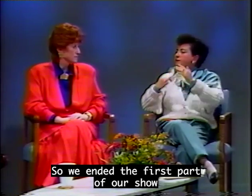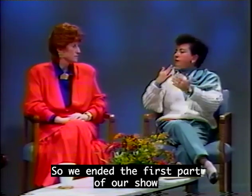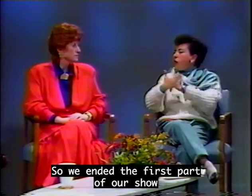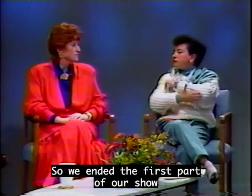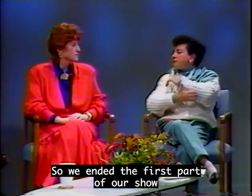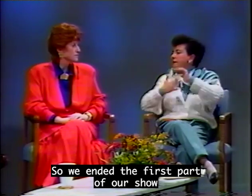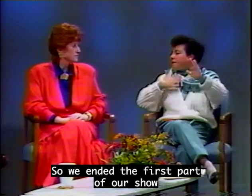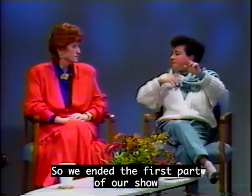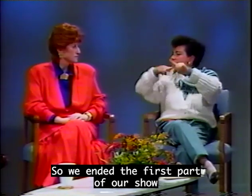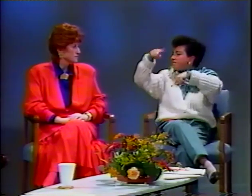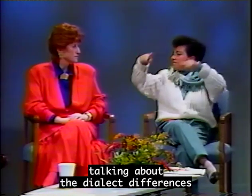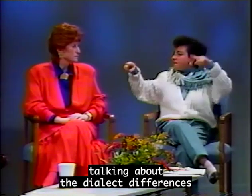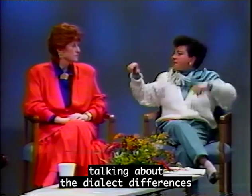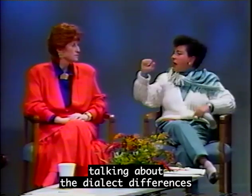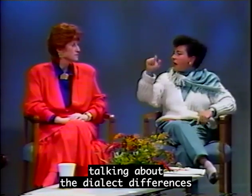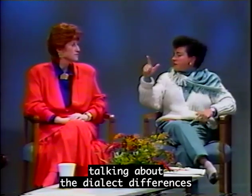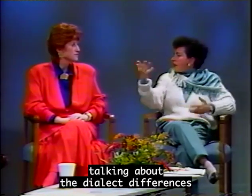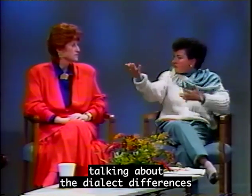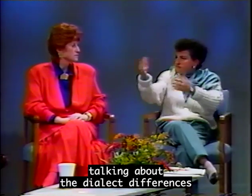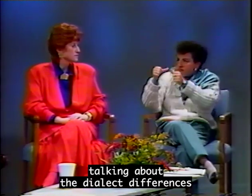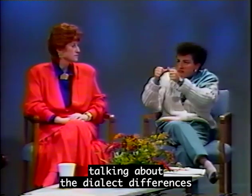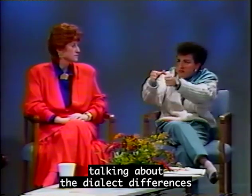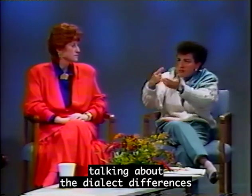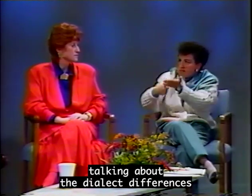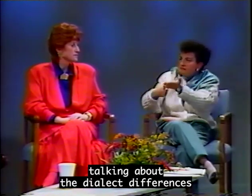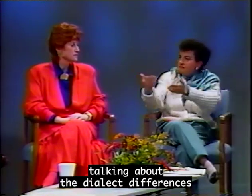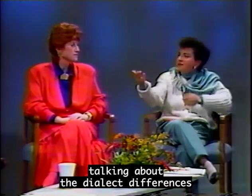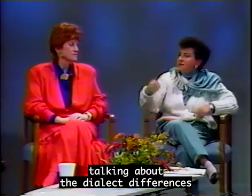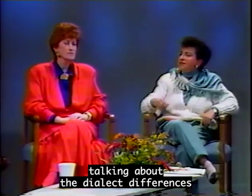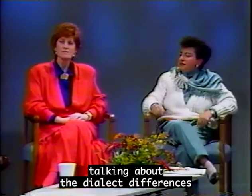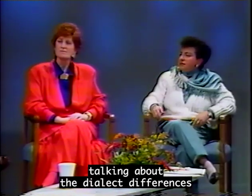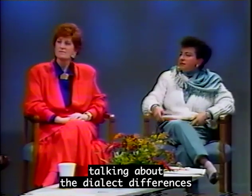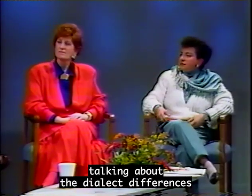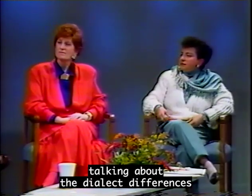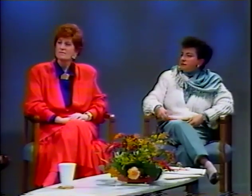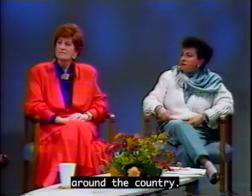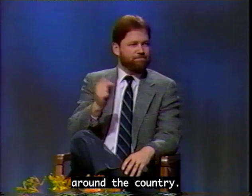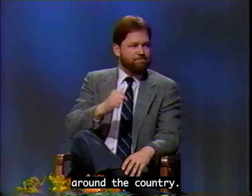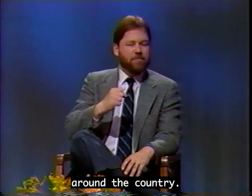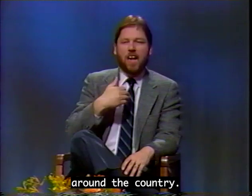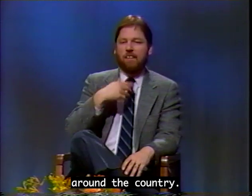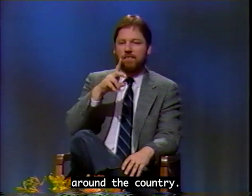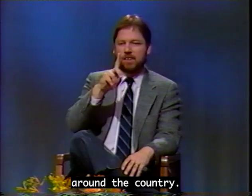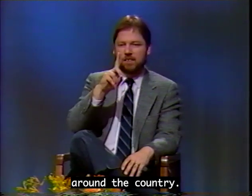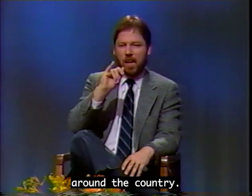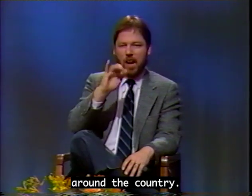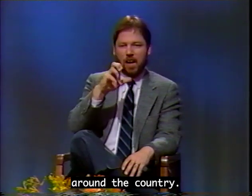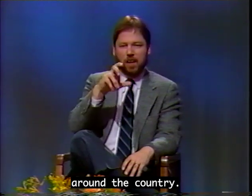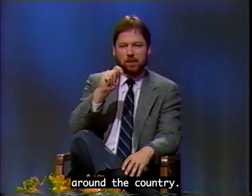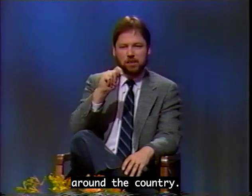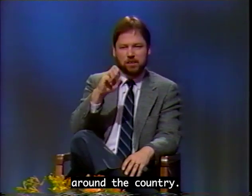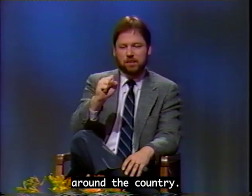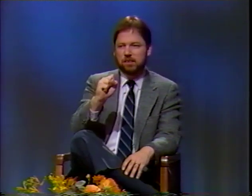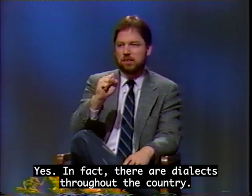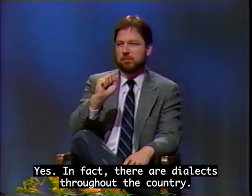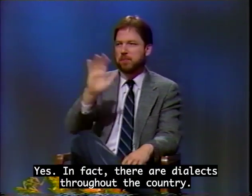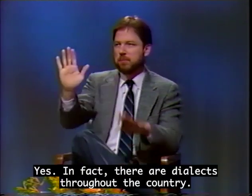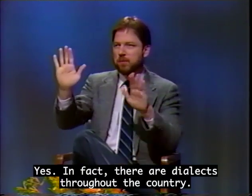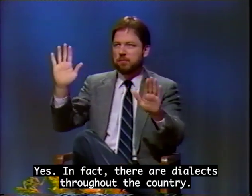first part of our show talking about the dialect differences around the country. Yes, in